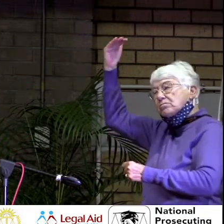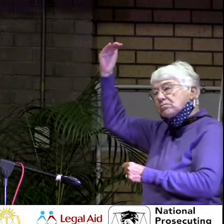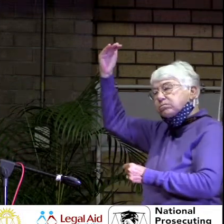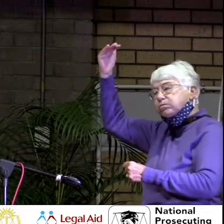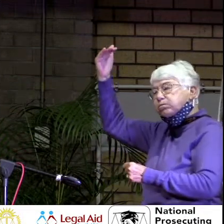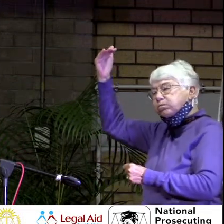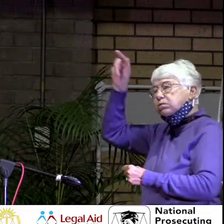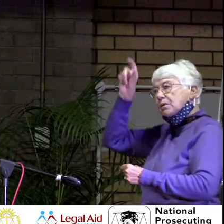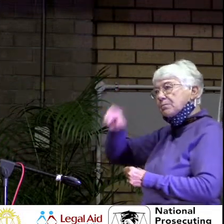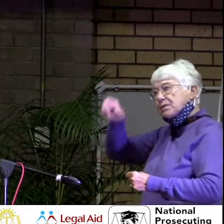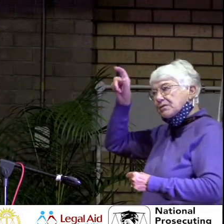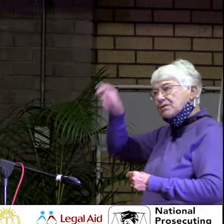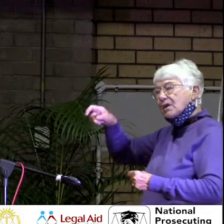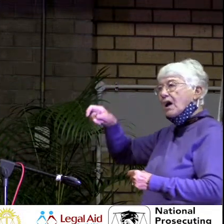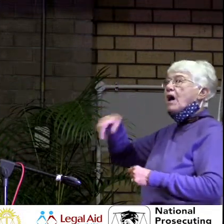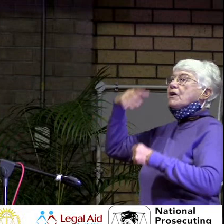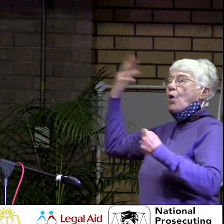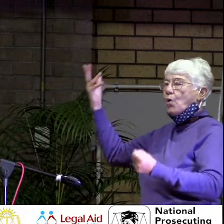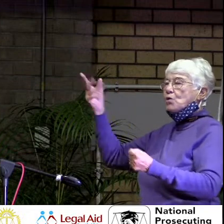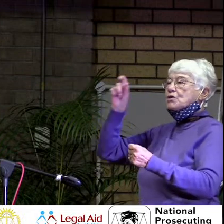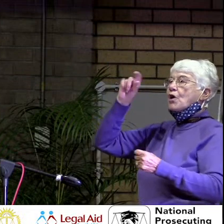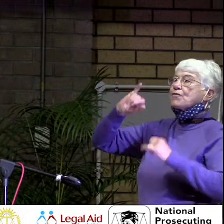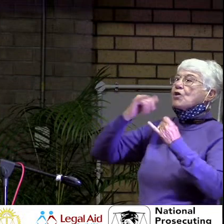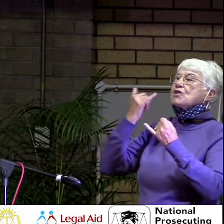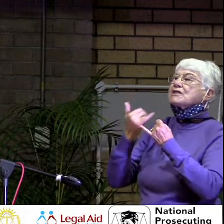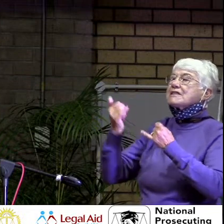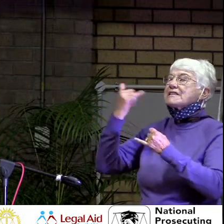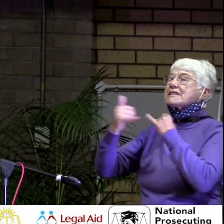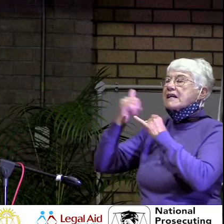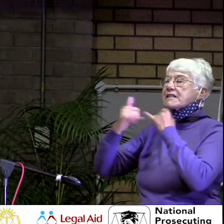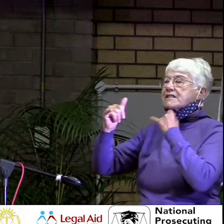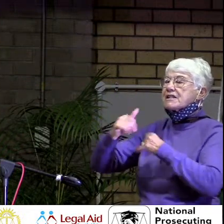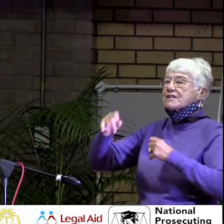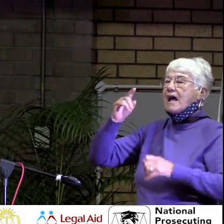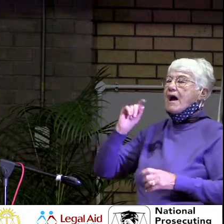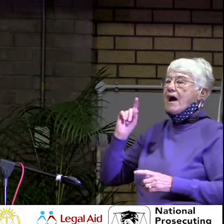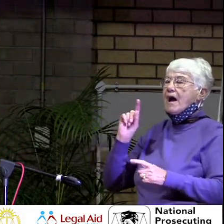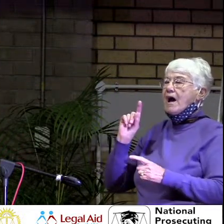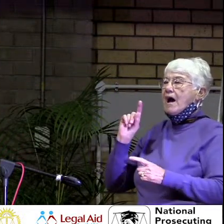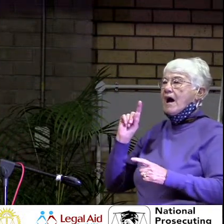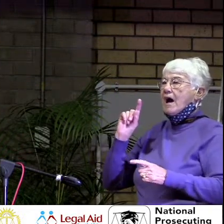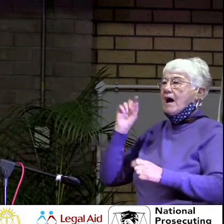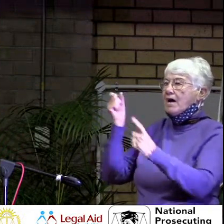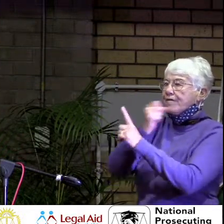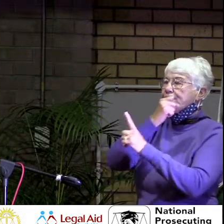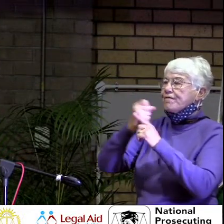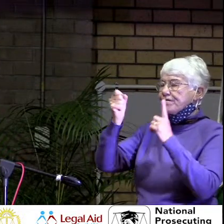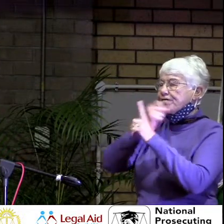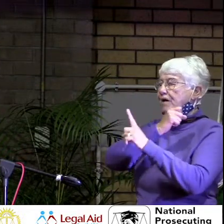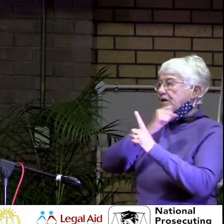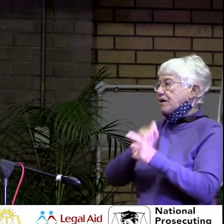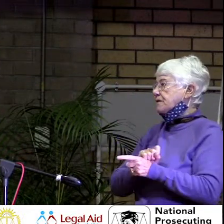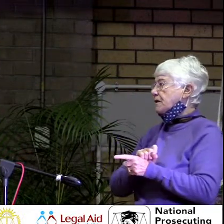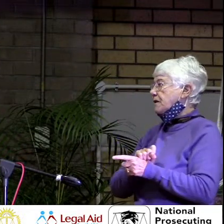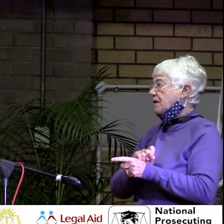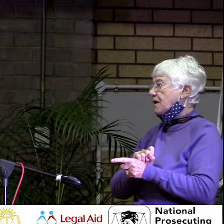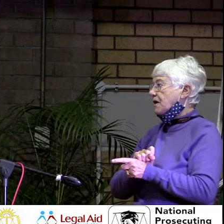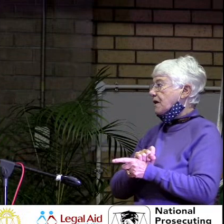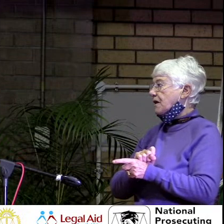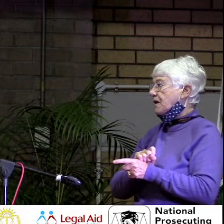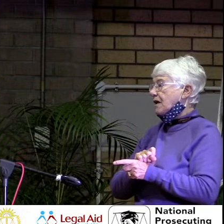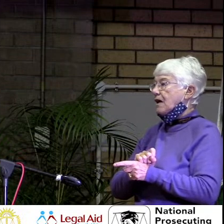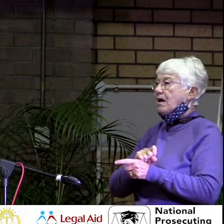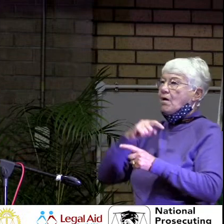1,862 for sexual offences. This TCC has the highest number of matters